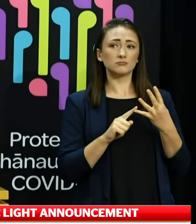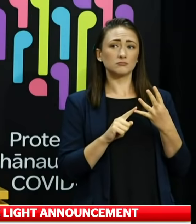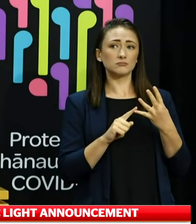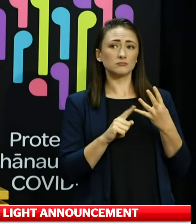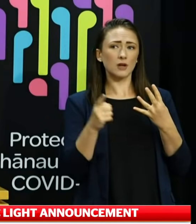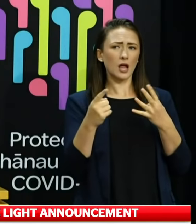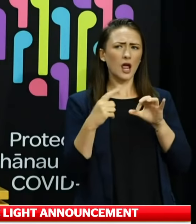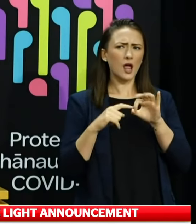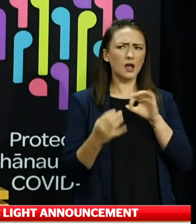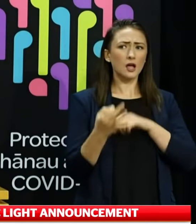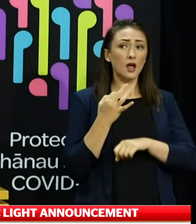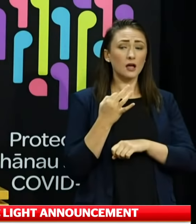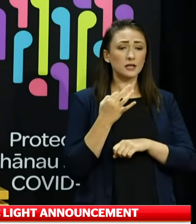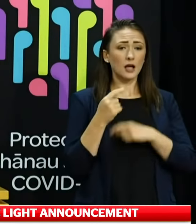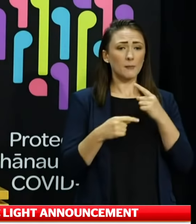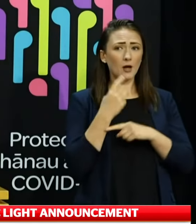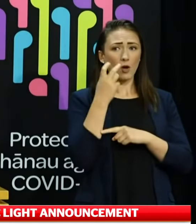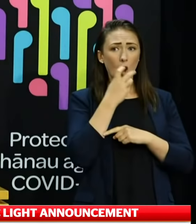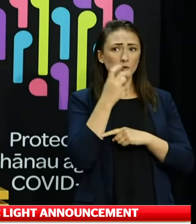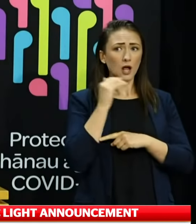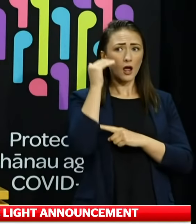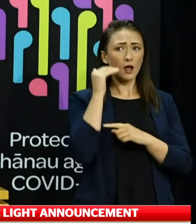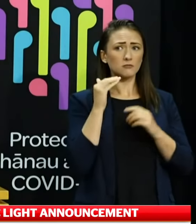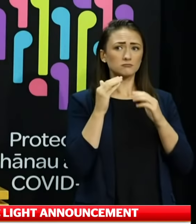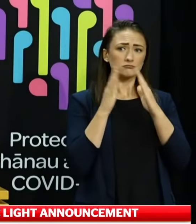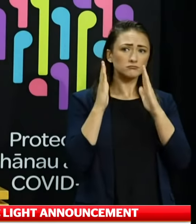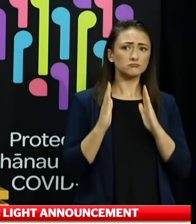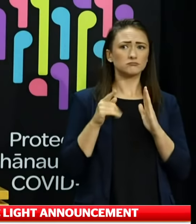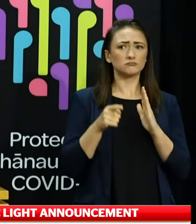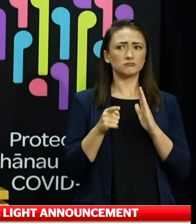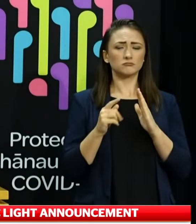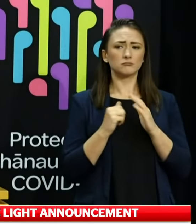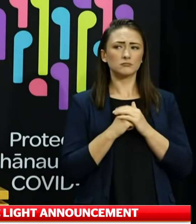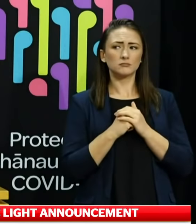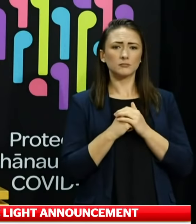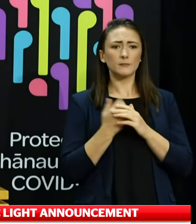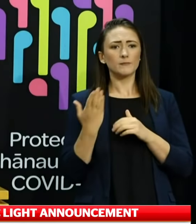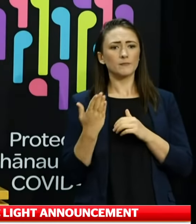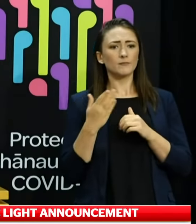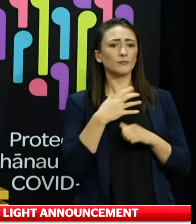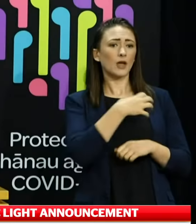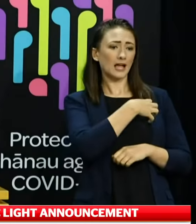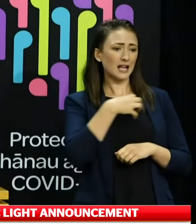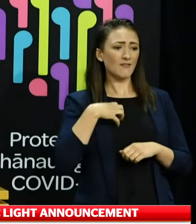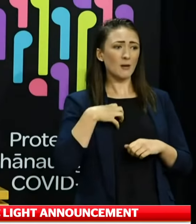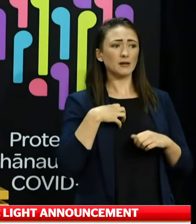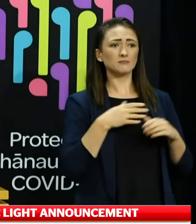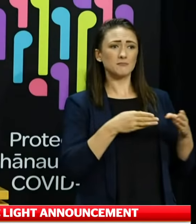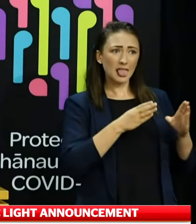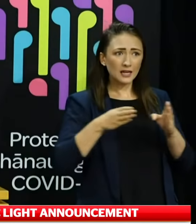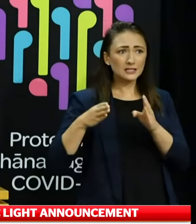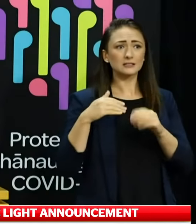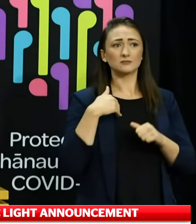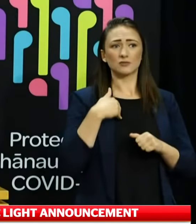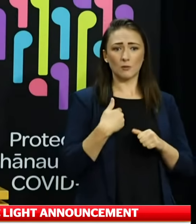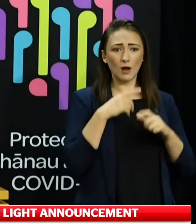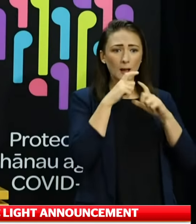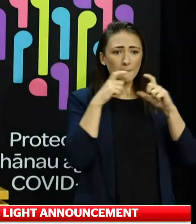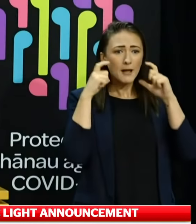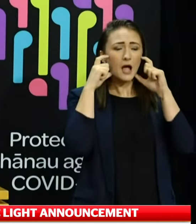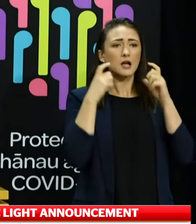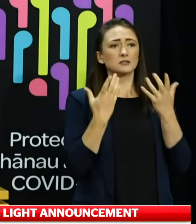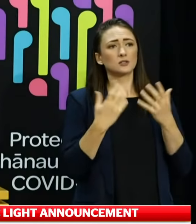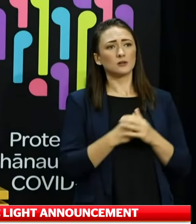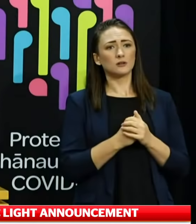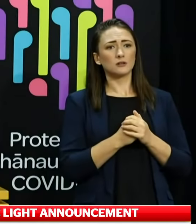and the in local government premises, and when visiting healthcare services, which would include aged residential care facilities.